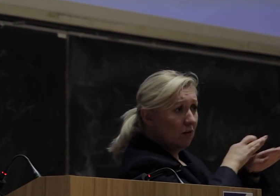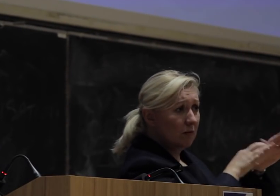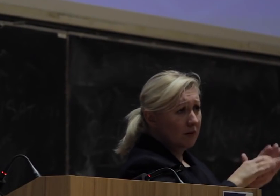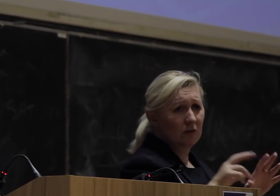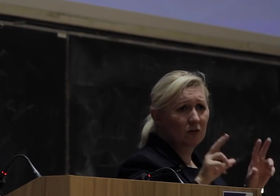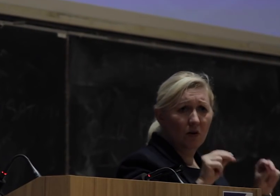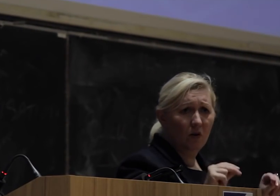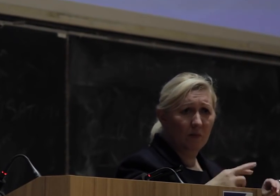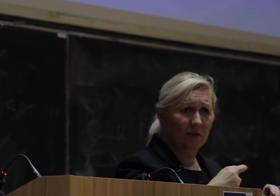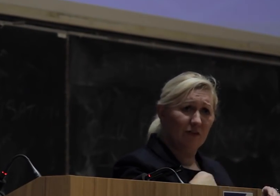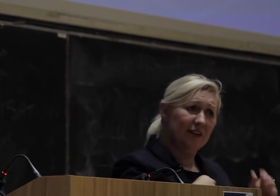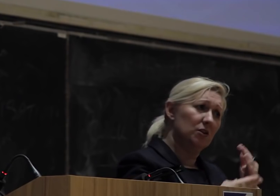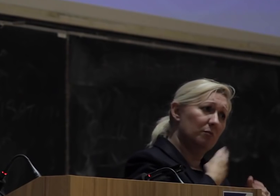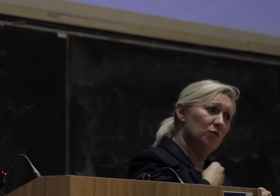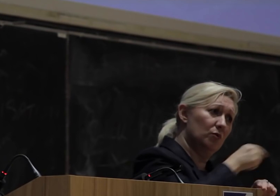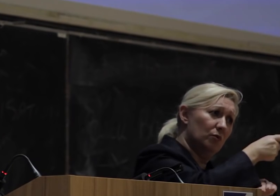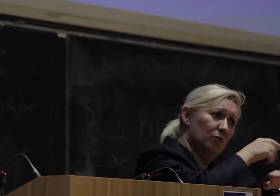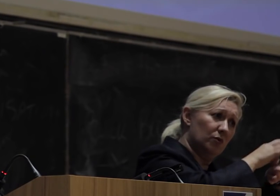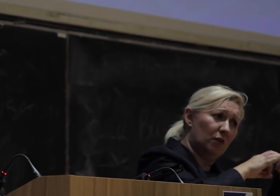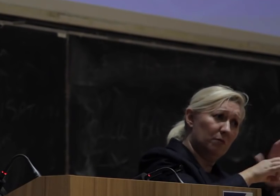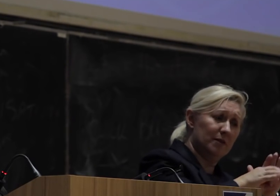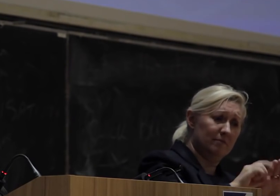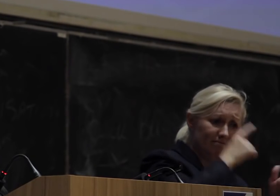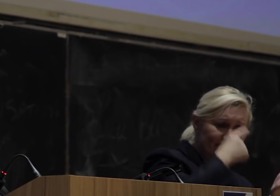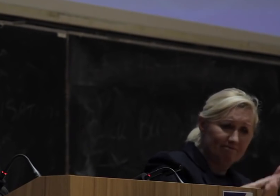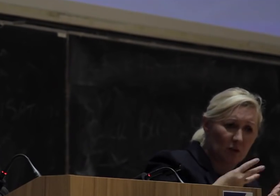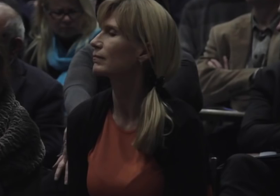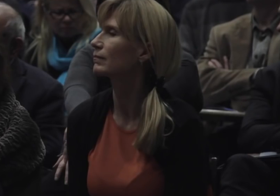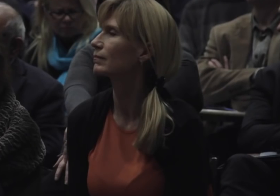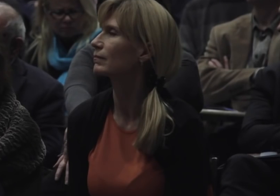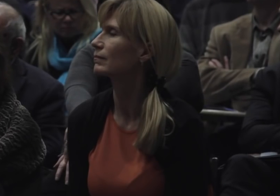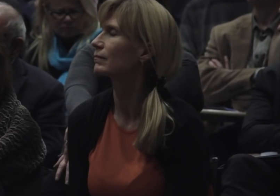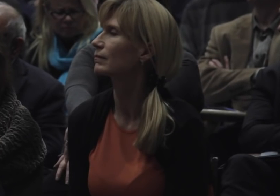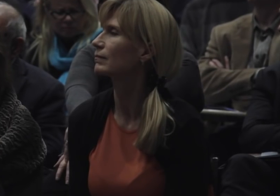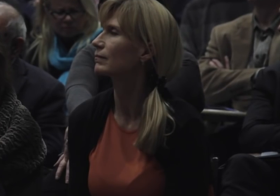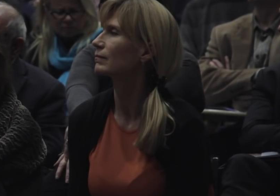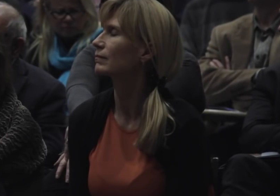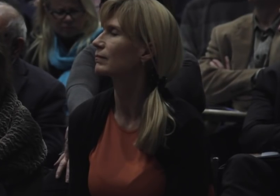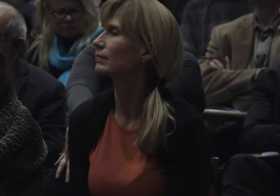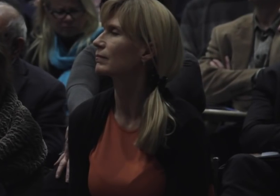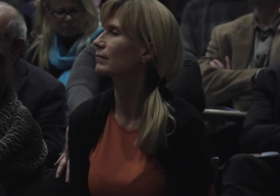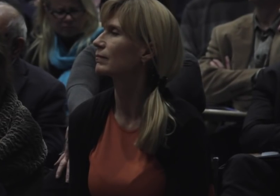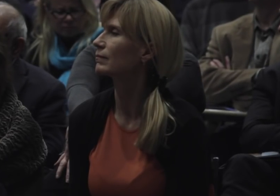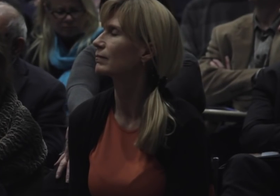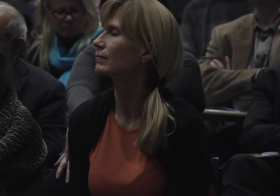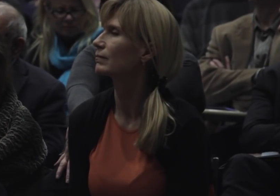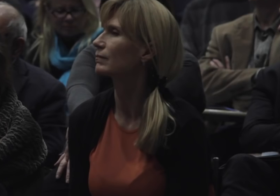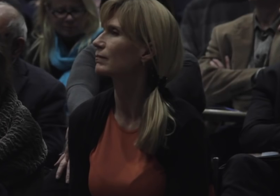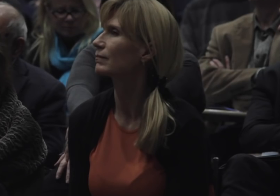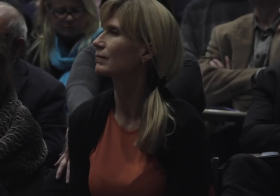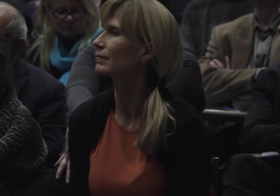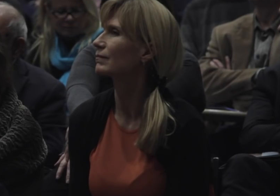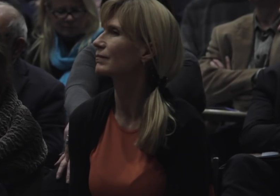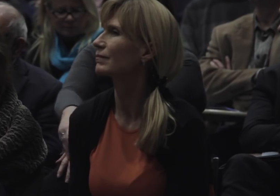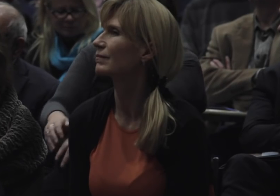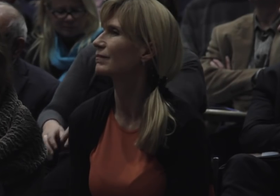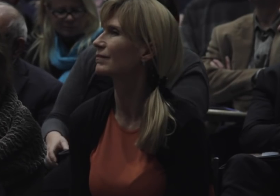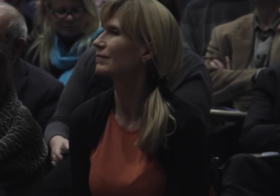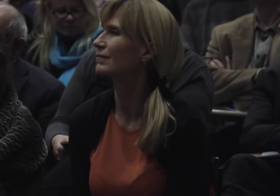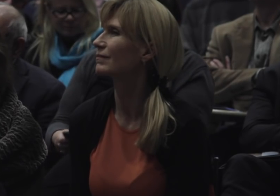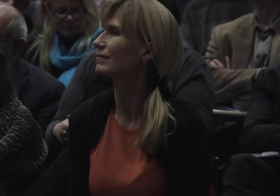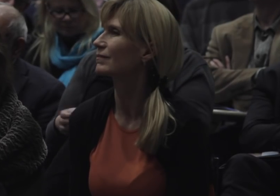to grasp, and I don't underestimate the difficulty for them. So our focus has rightly switched to what we